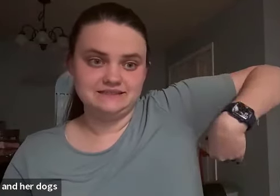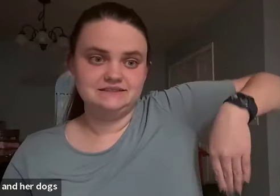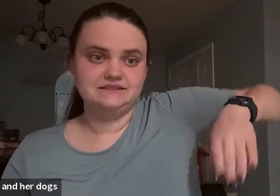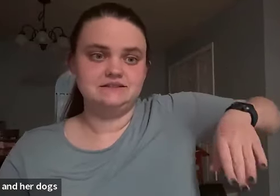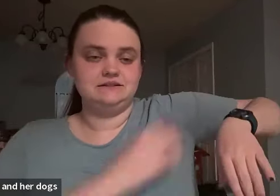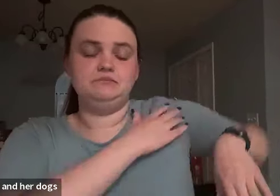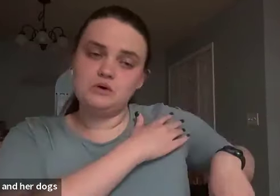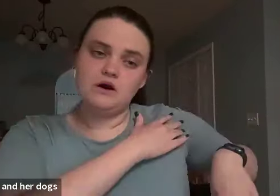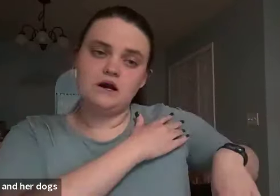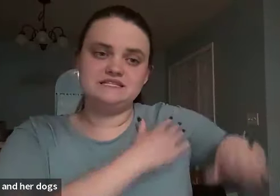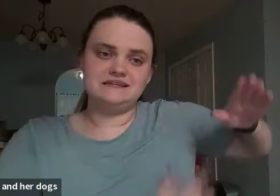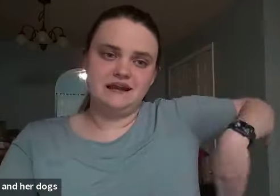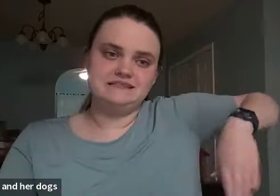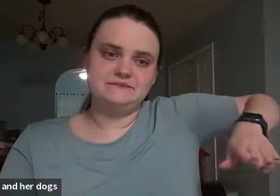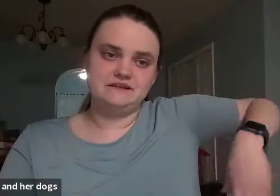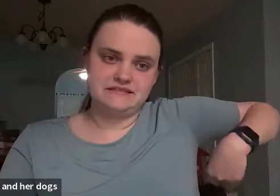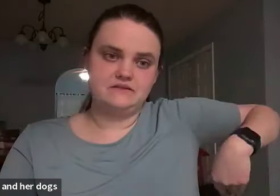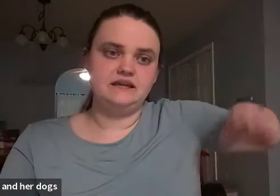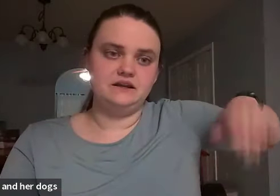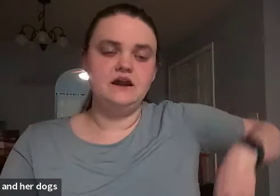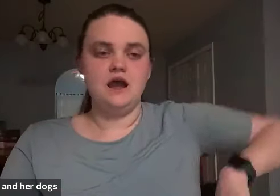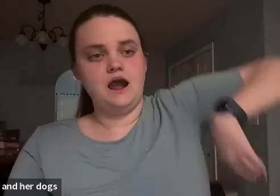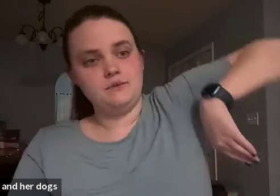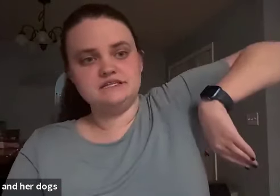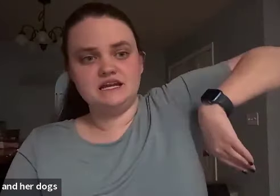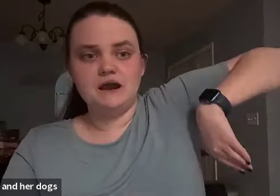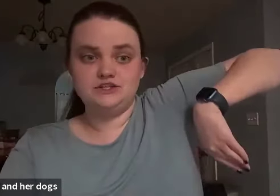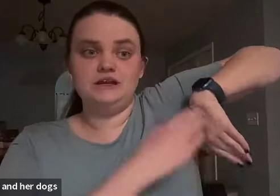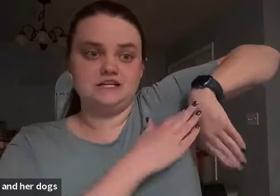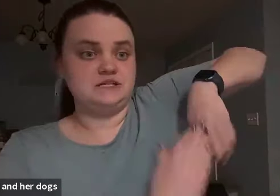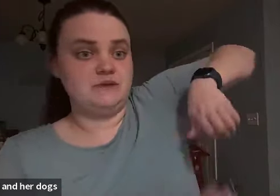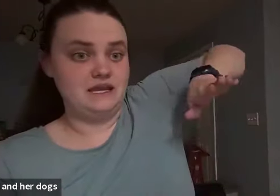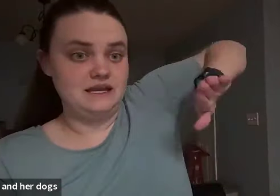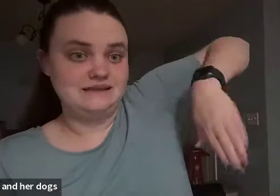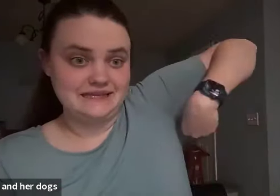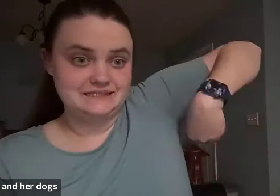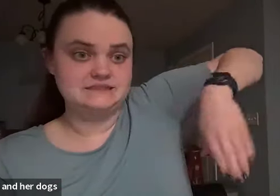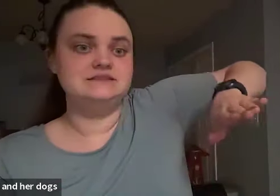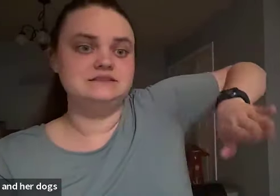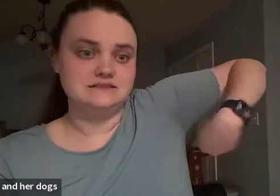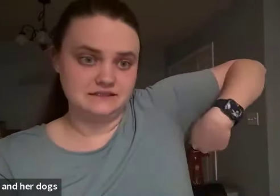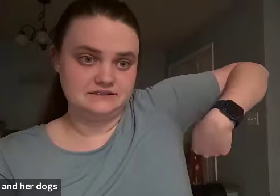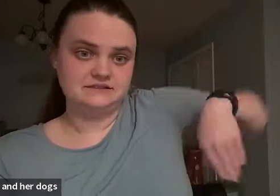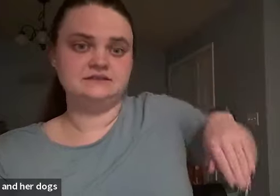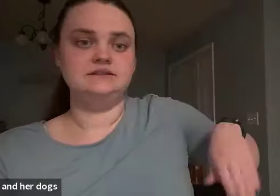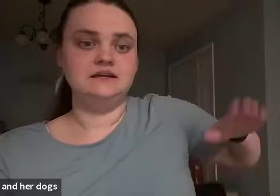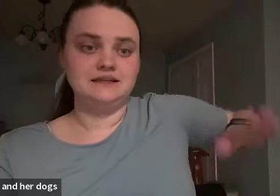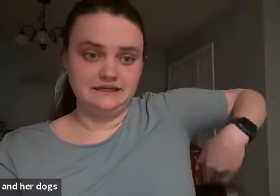late. More arm is like kind of typically down like here. I'm resting it up higher so you can actually see my hand. Late, late,